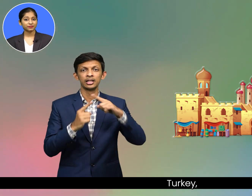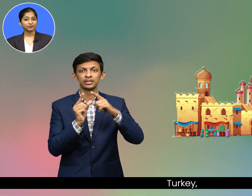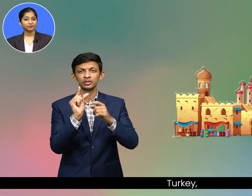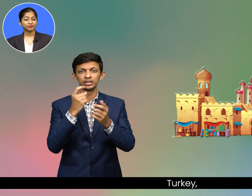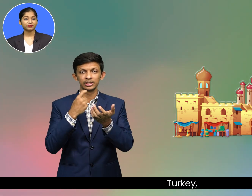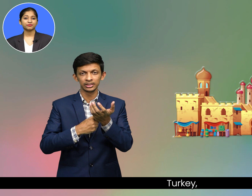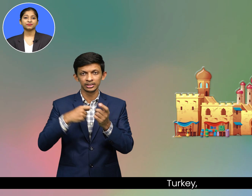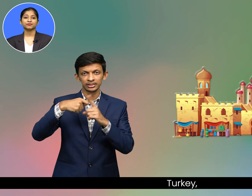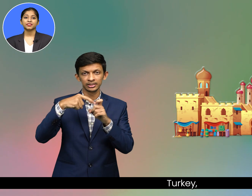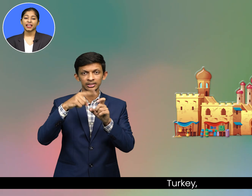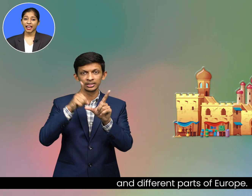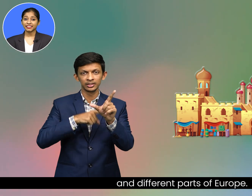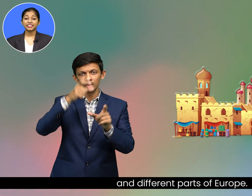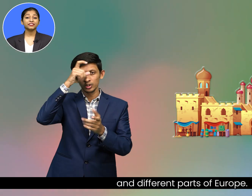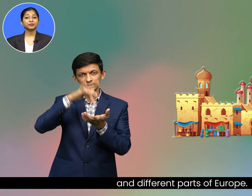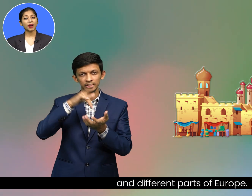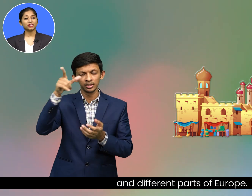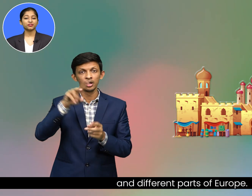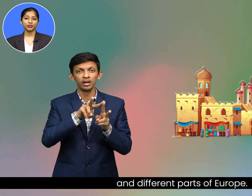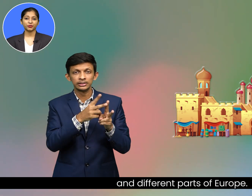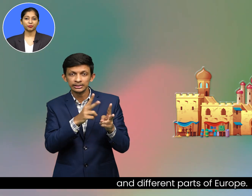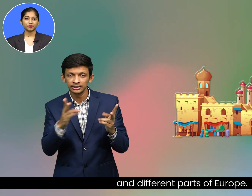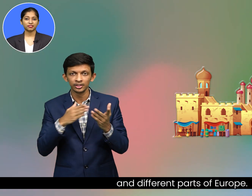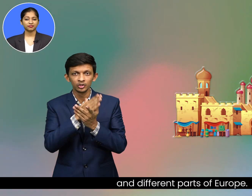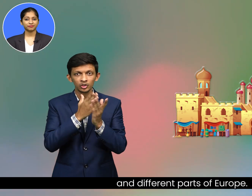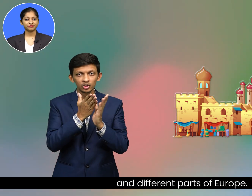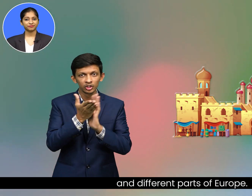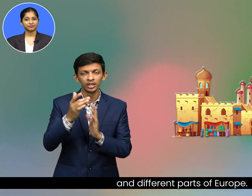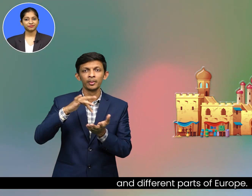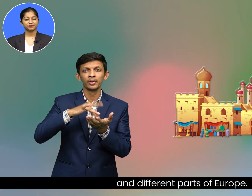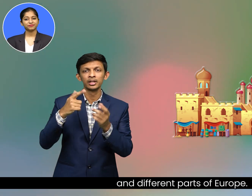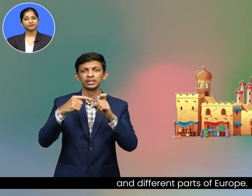Turkey, and different parts of Europe.